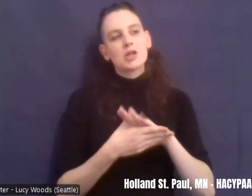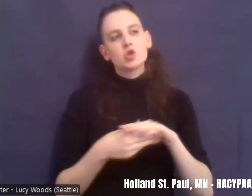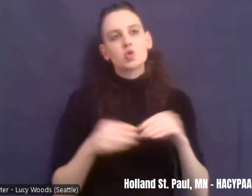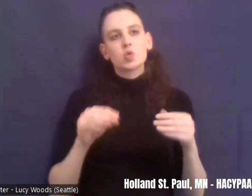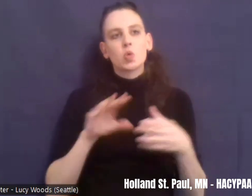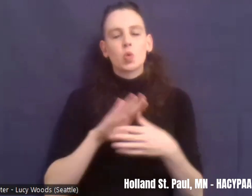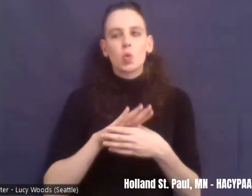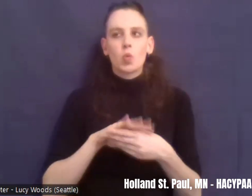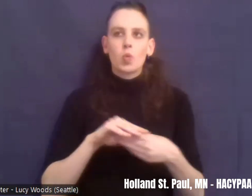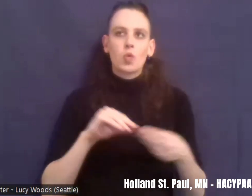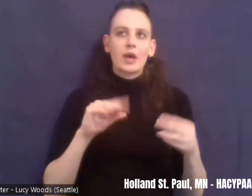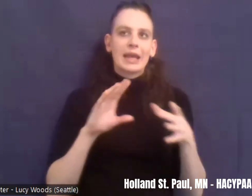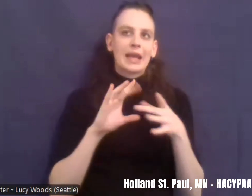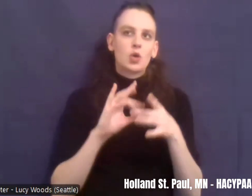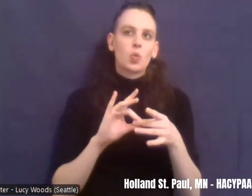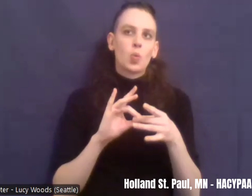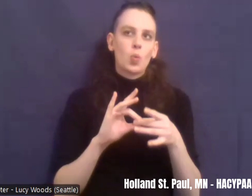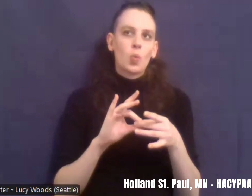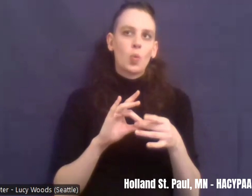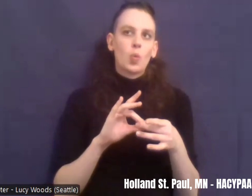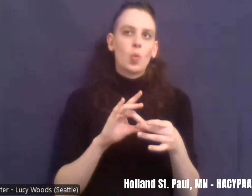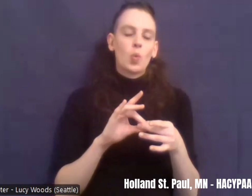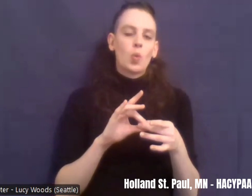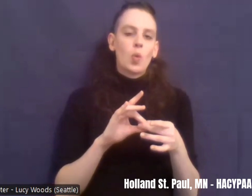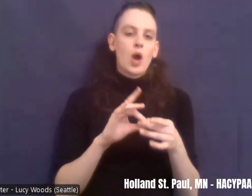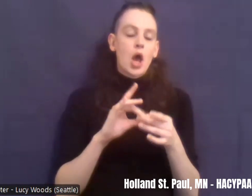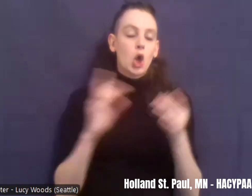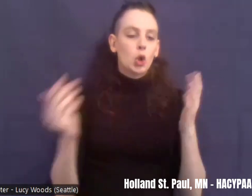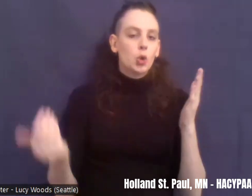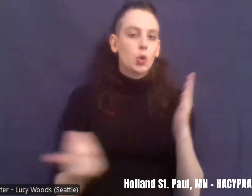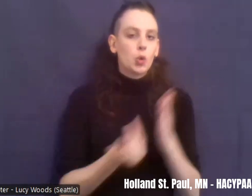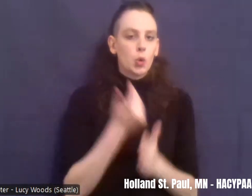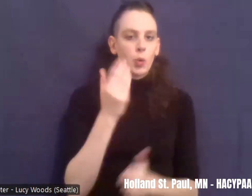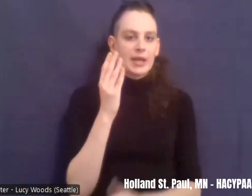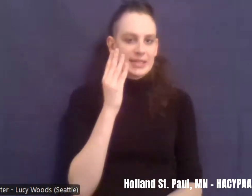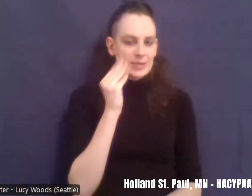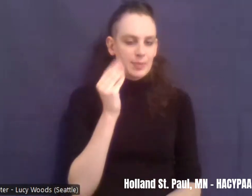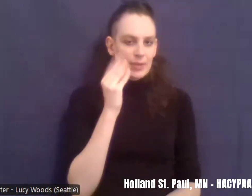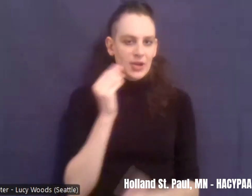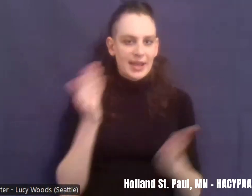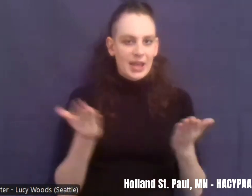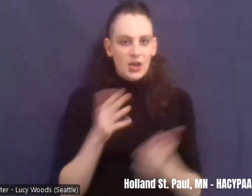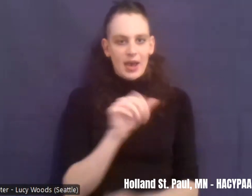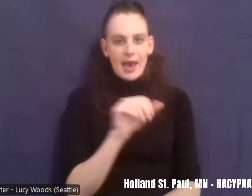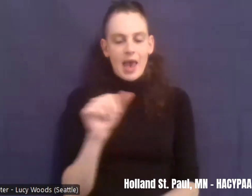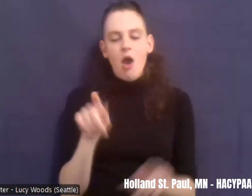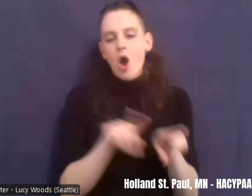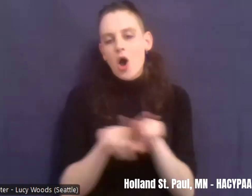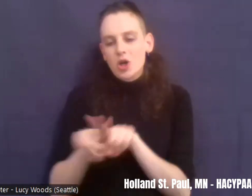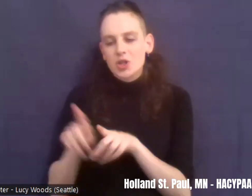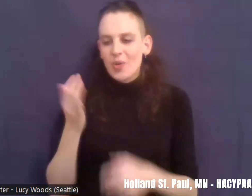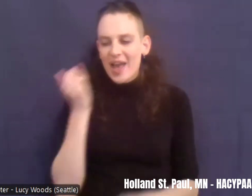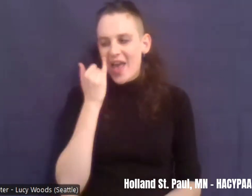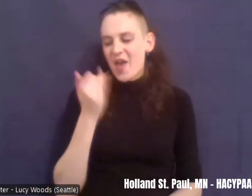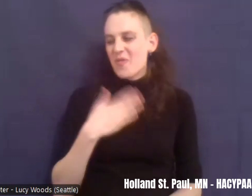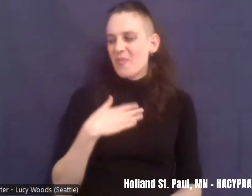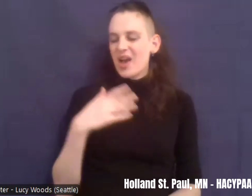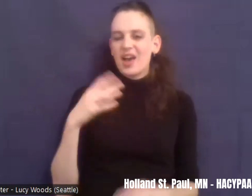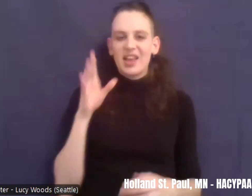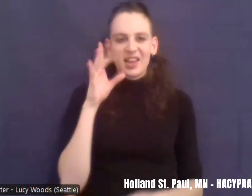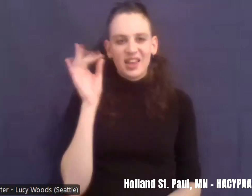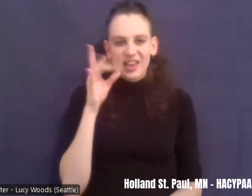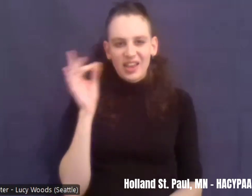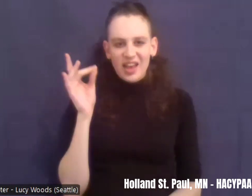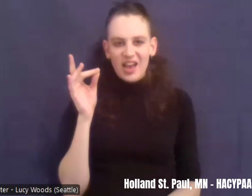to have a new experience within the rooms of Alcoholics Anonymous. Also, if you guys hear my cats being crazy in the background, sometimes they just fight.